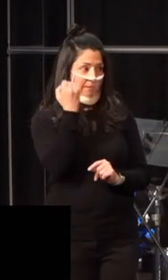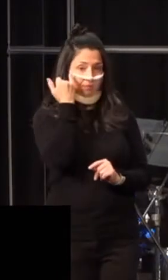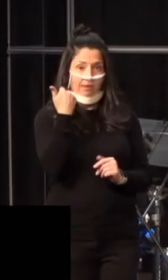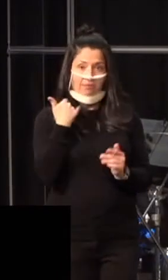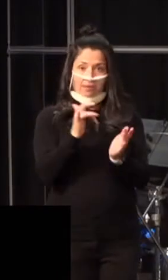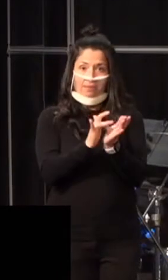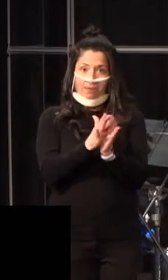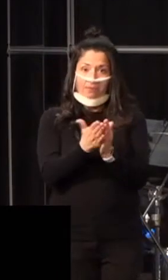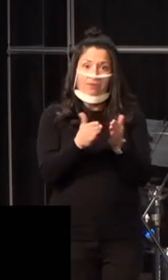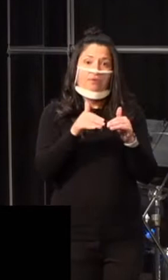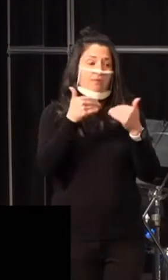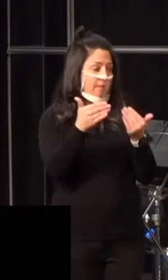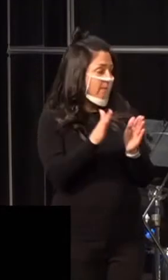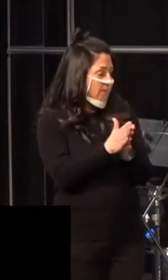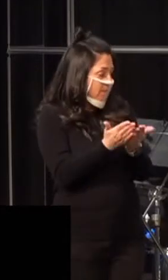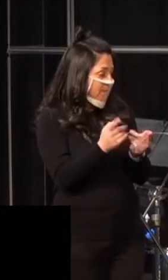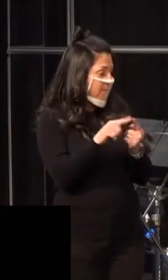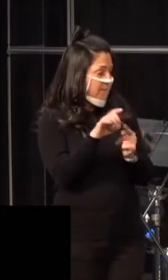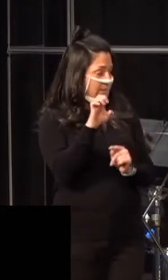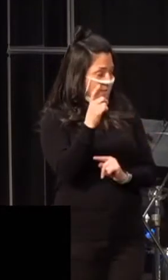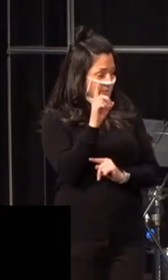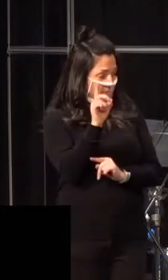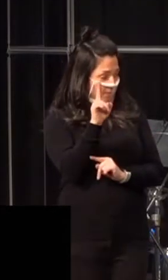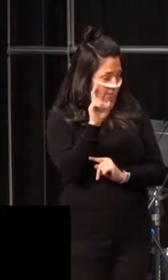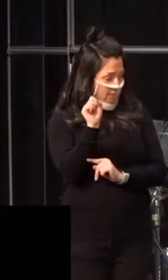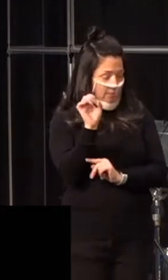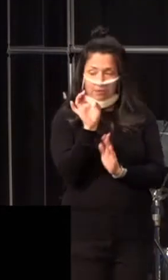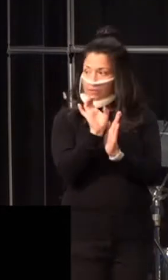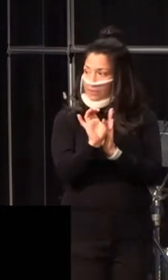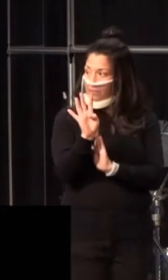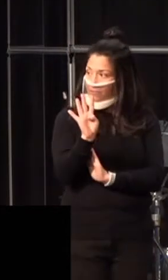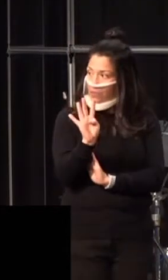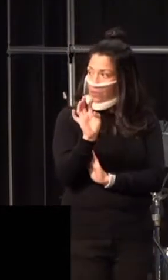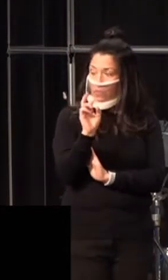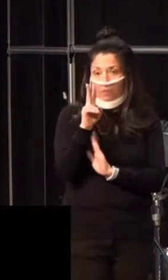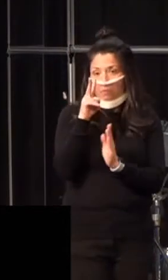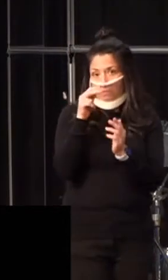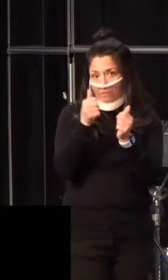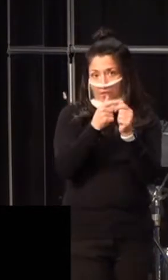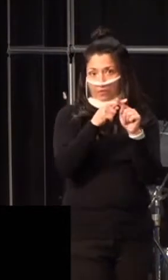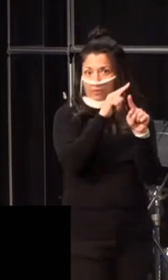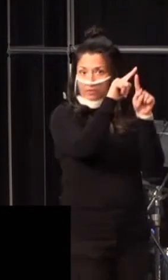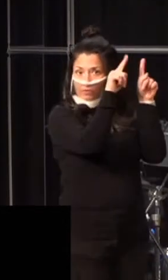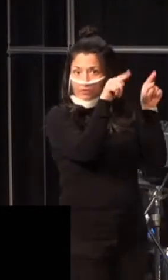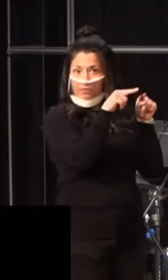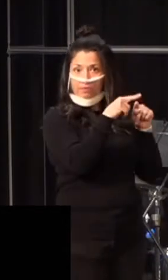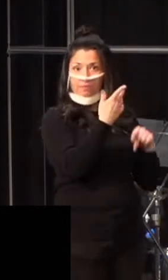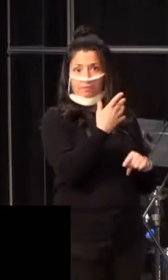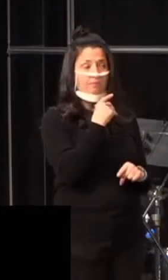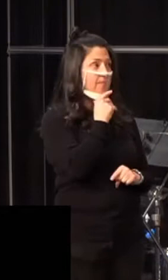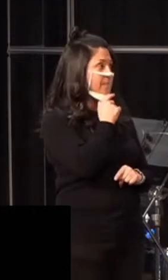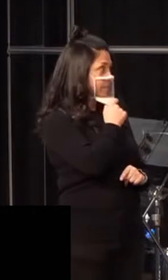have your Bibles, you can open up to Exodus chapter 4, or you can follow along on the screen.